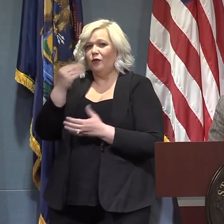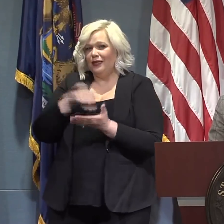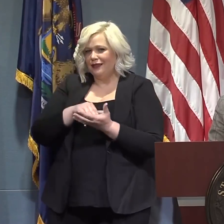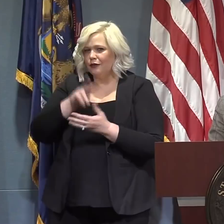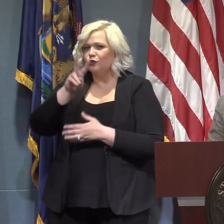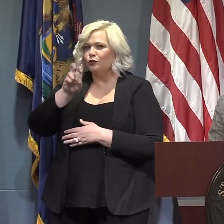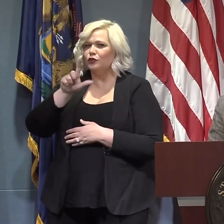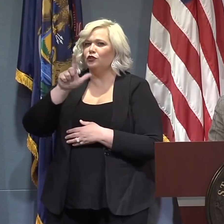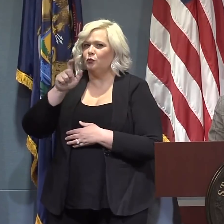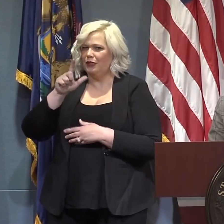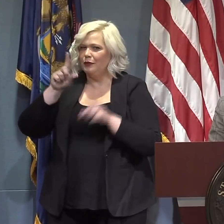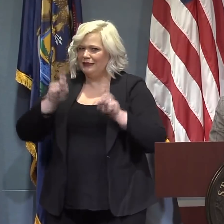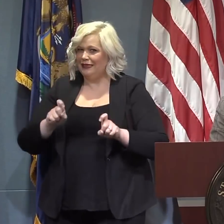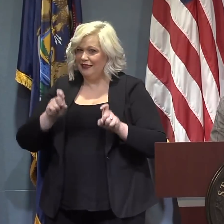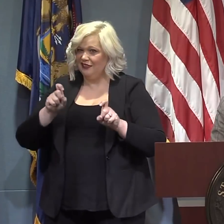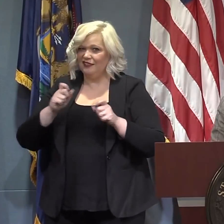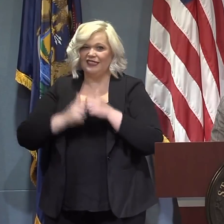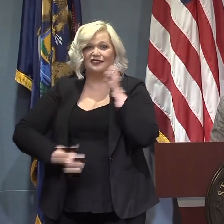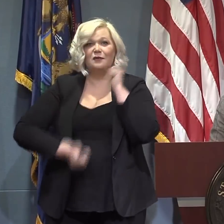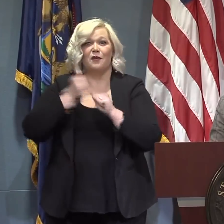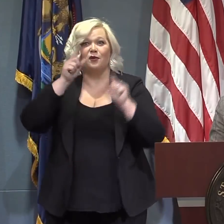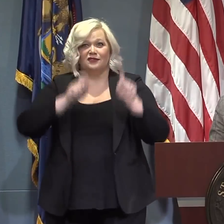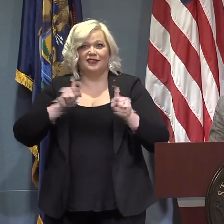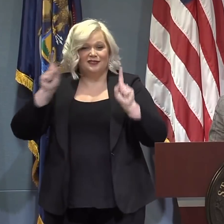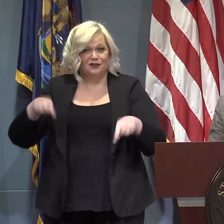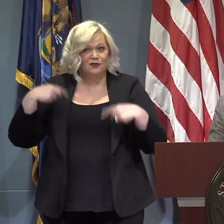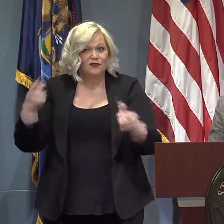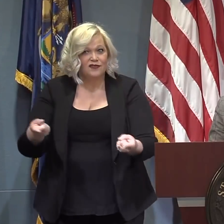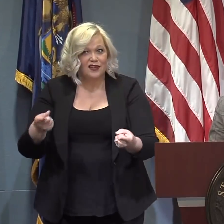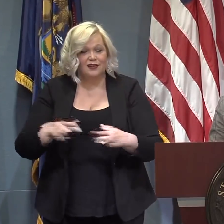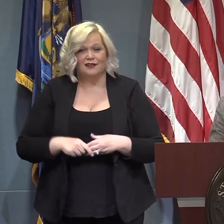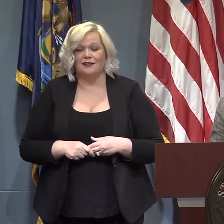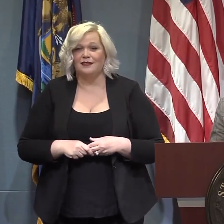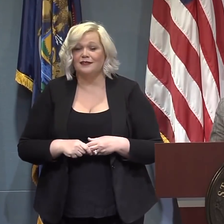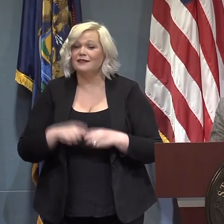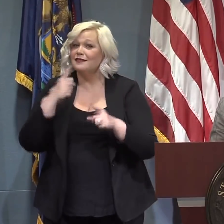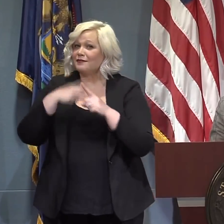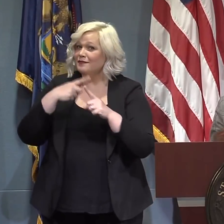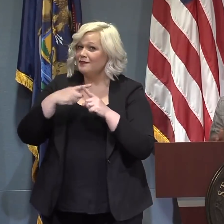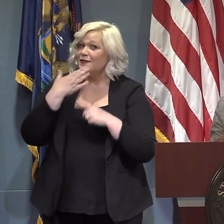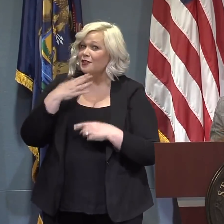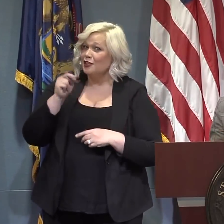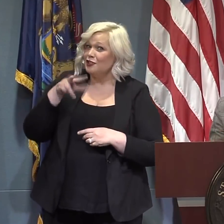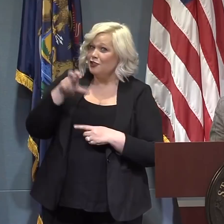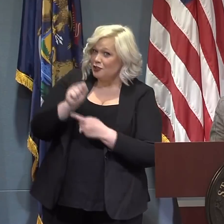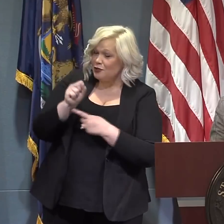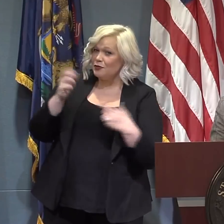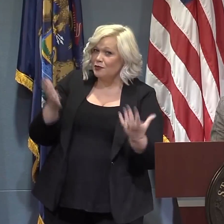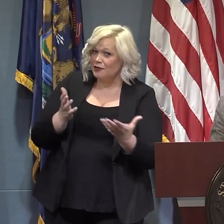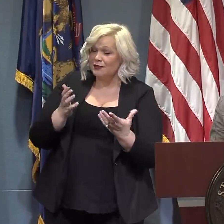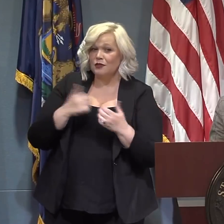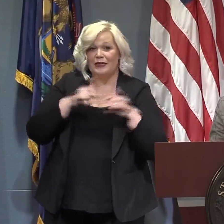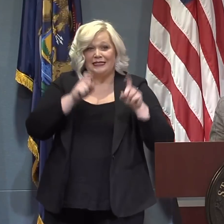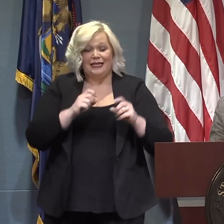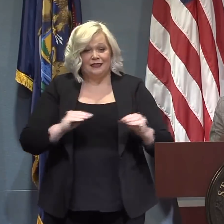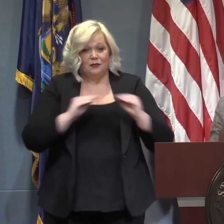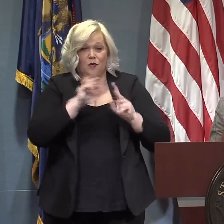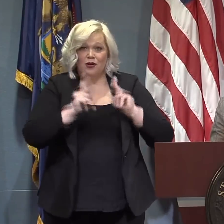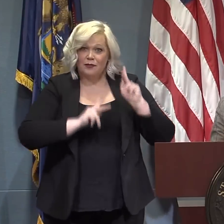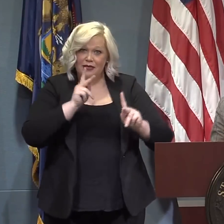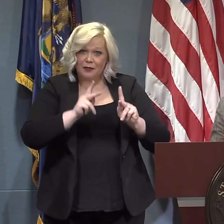14,221 tests, our highest number so far. The good news is that as our testing volume increases in communities, the